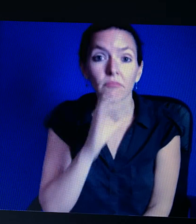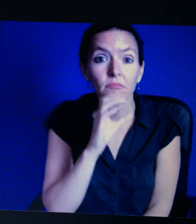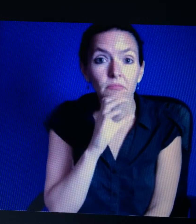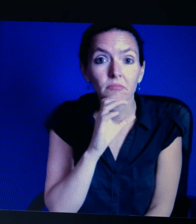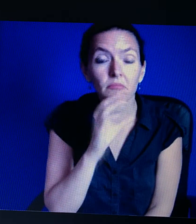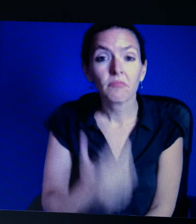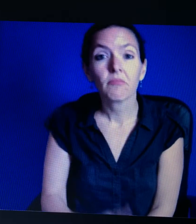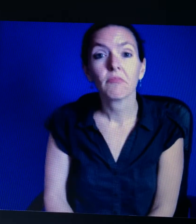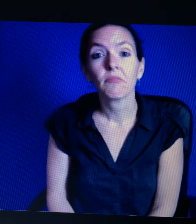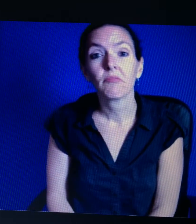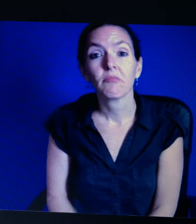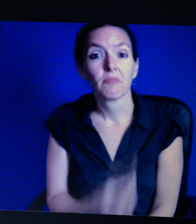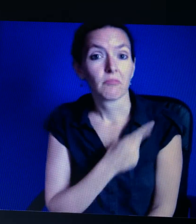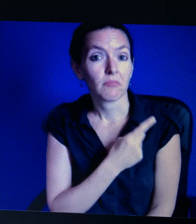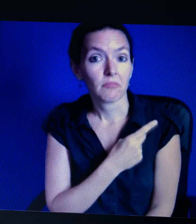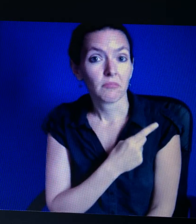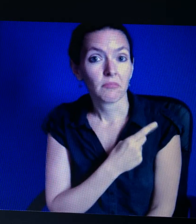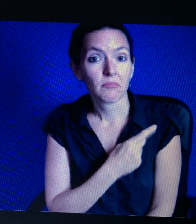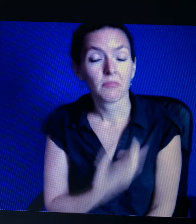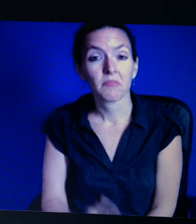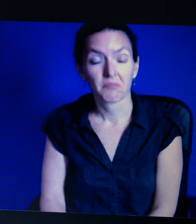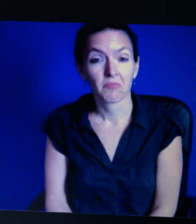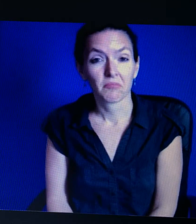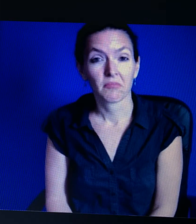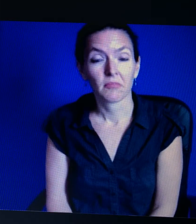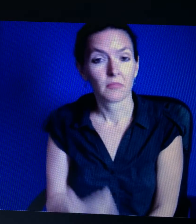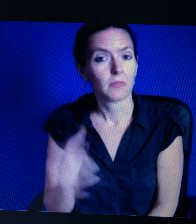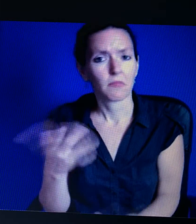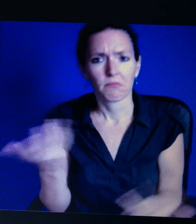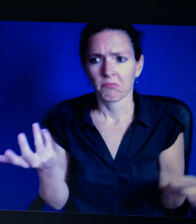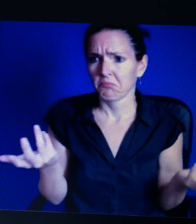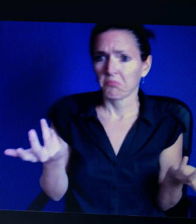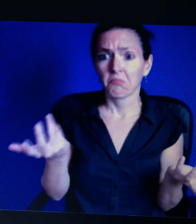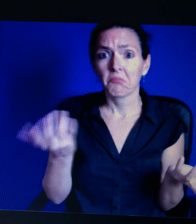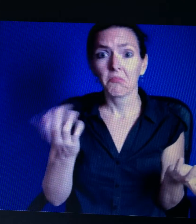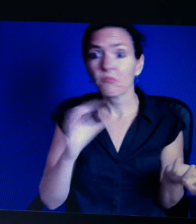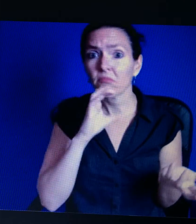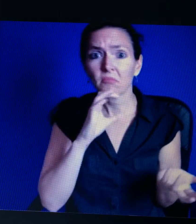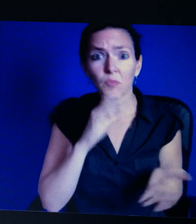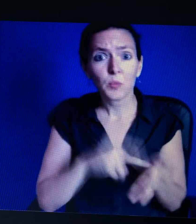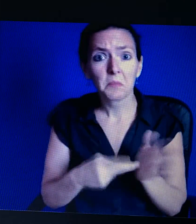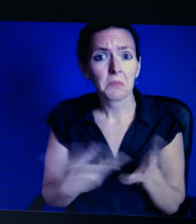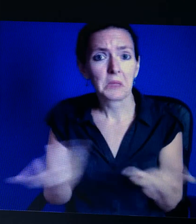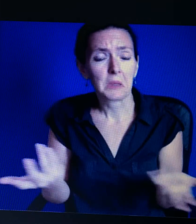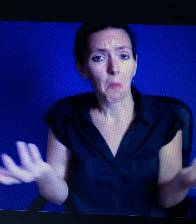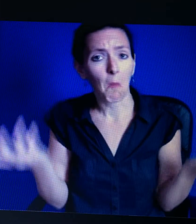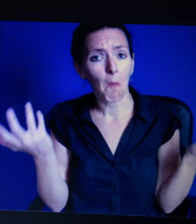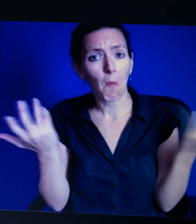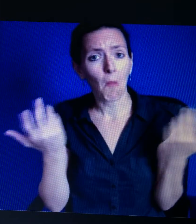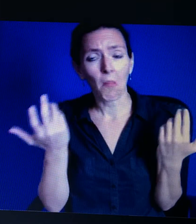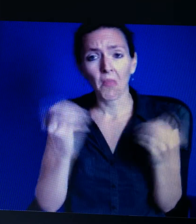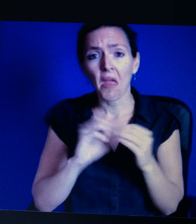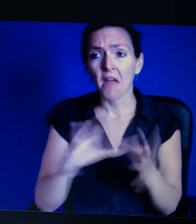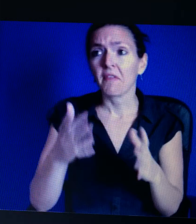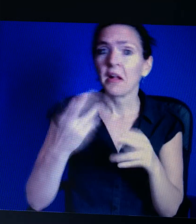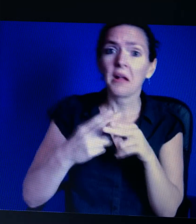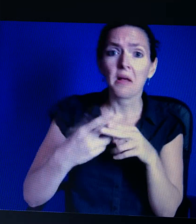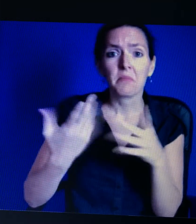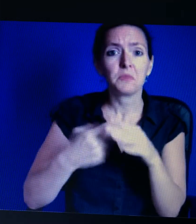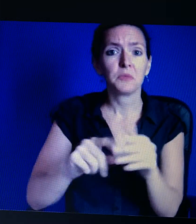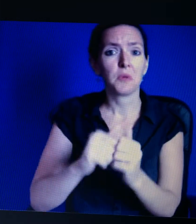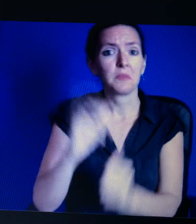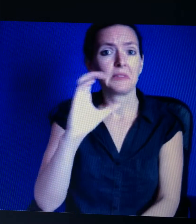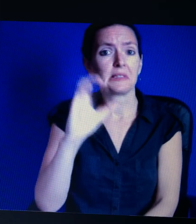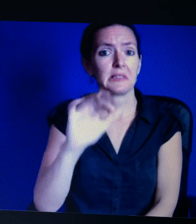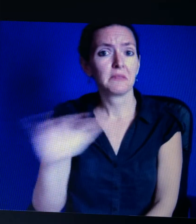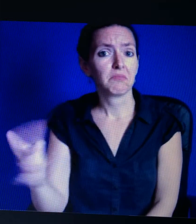a state, or a C on the chin, a D on the shoulder. What does it mean? What does a C on the chin mean? I don't